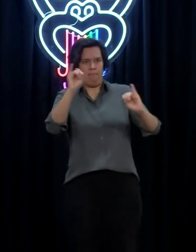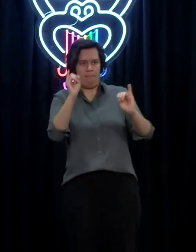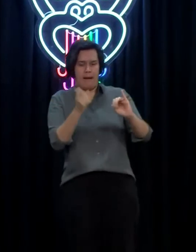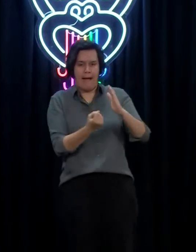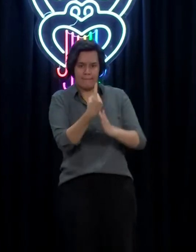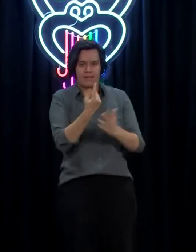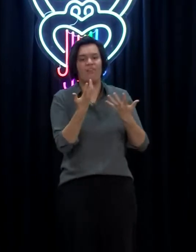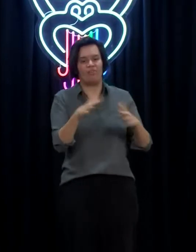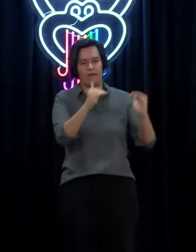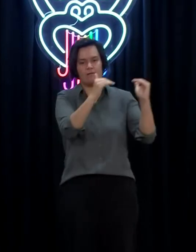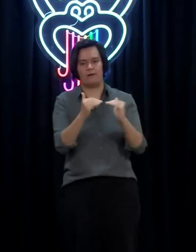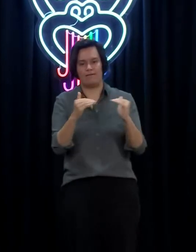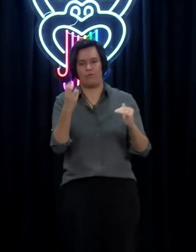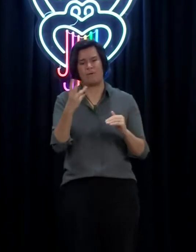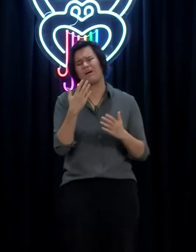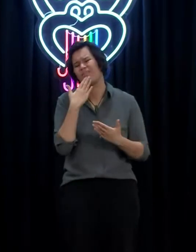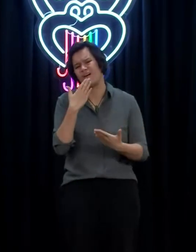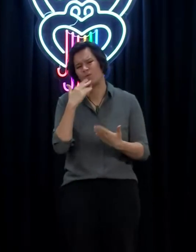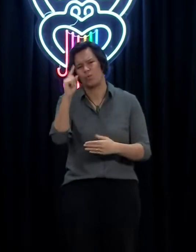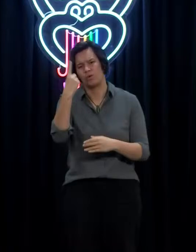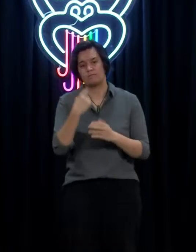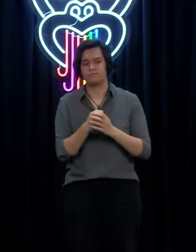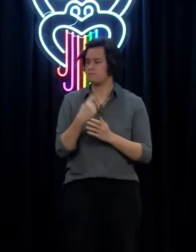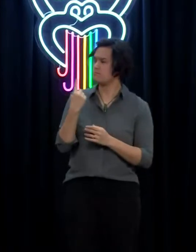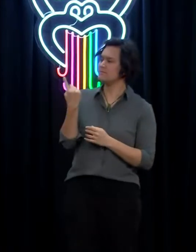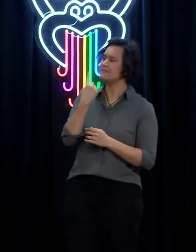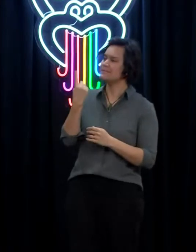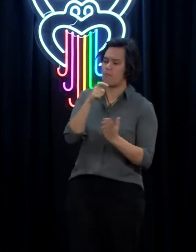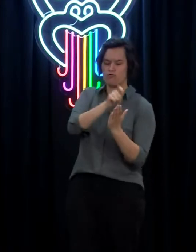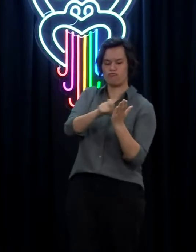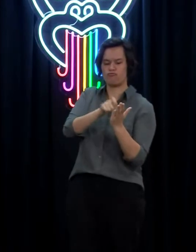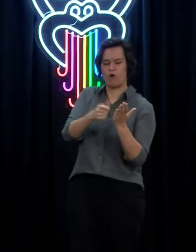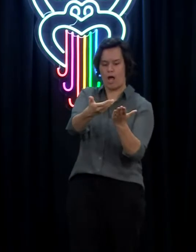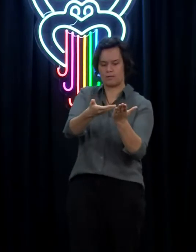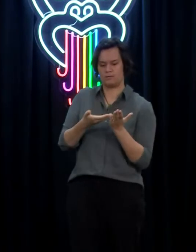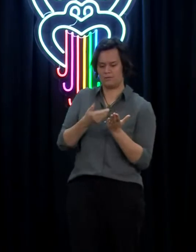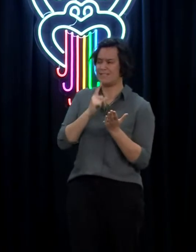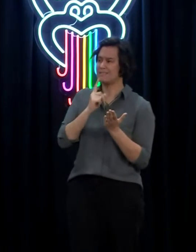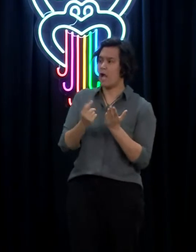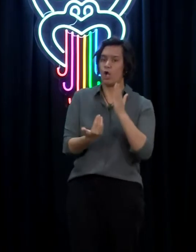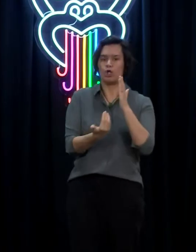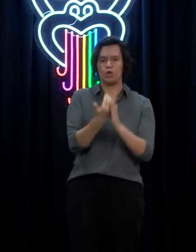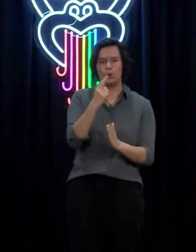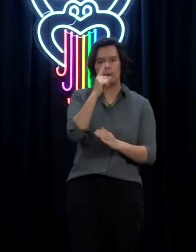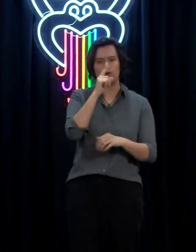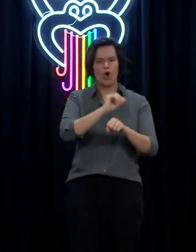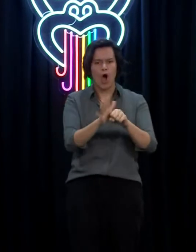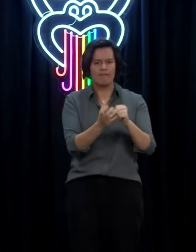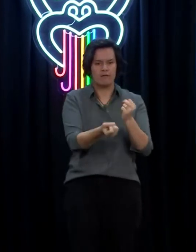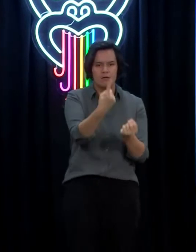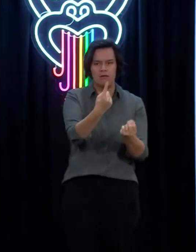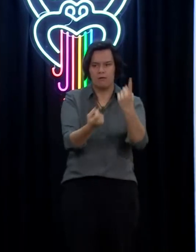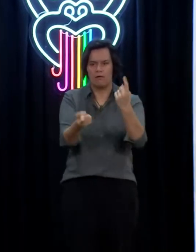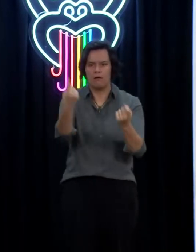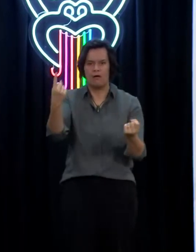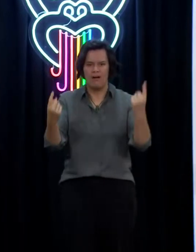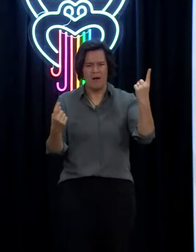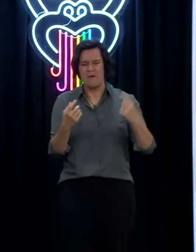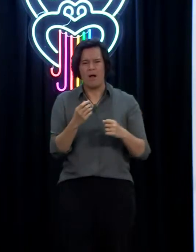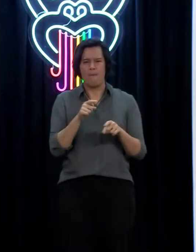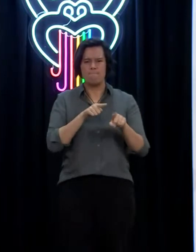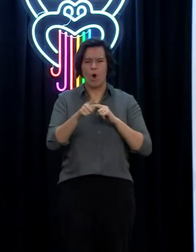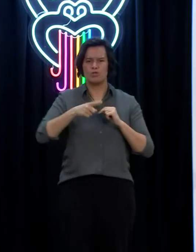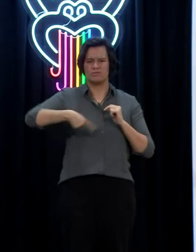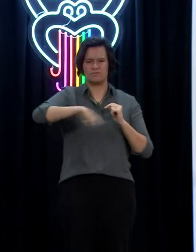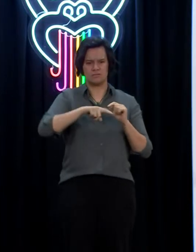how much we appreciate what they've done. And said that new cases pop up all the time when most of us are stuck at home, we're over it and we're losing